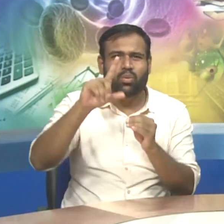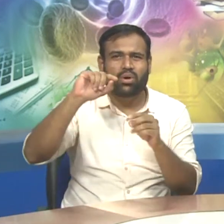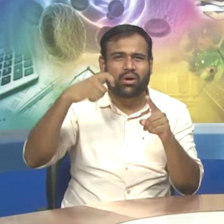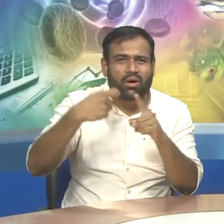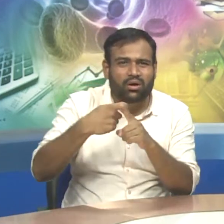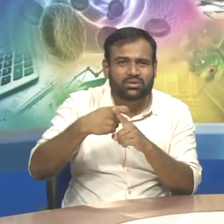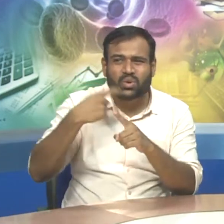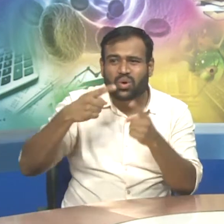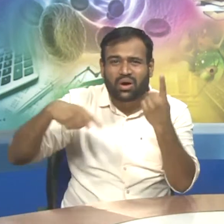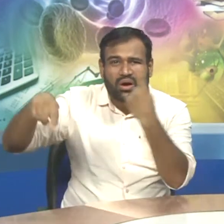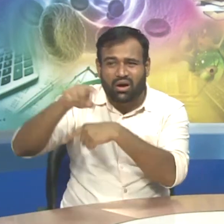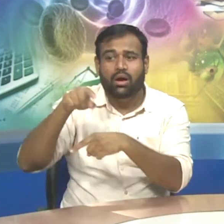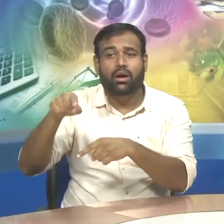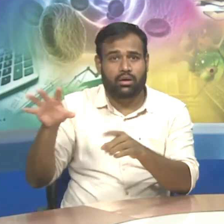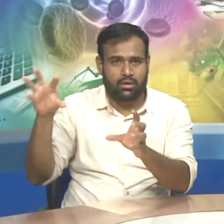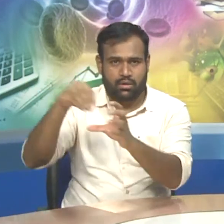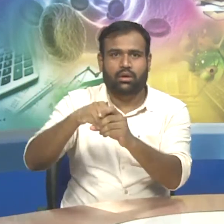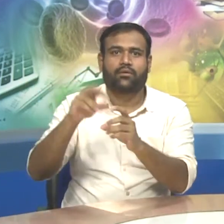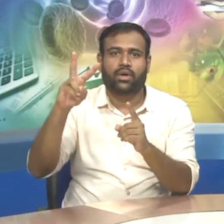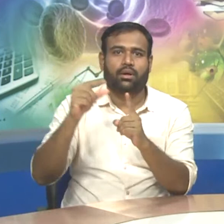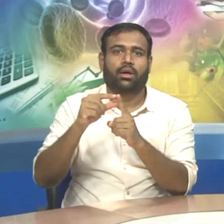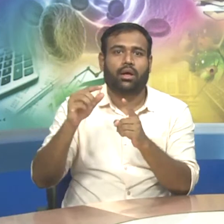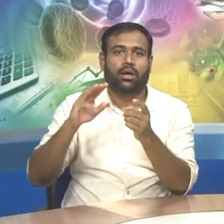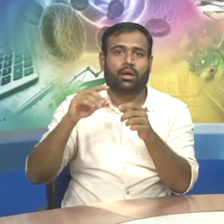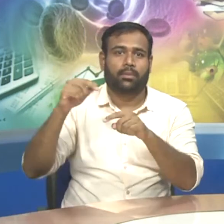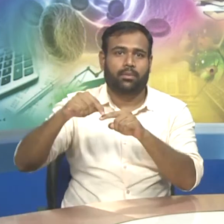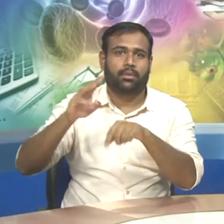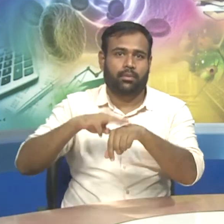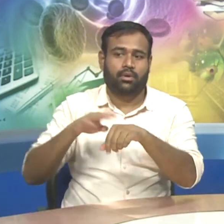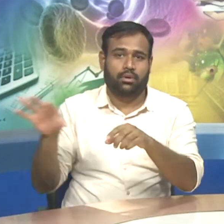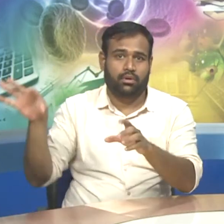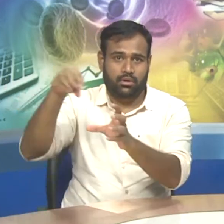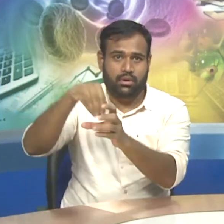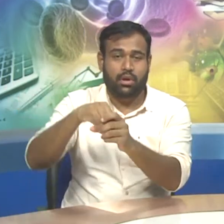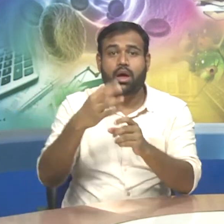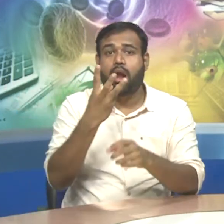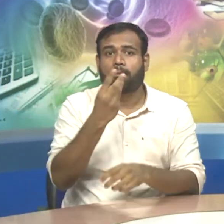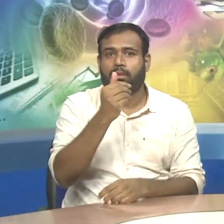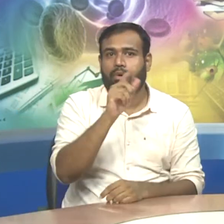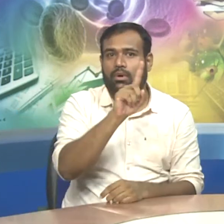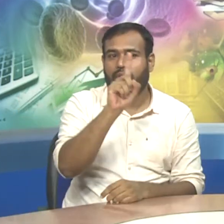municipalities, district boards, and other local bodies.